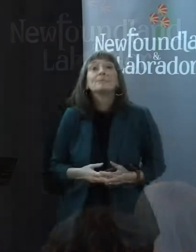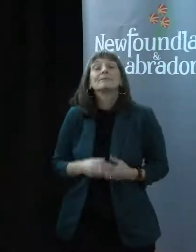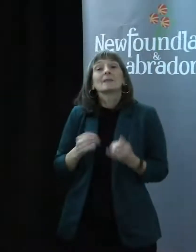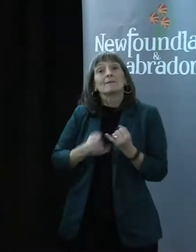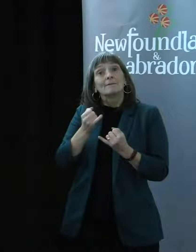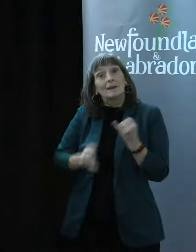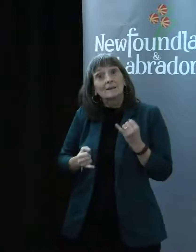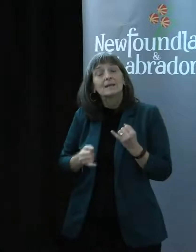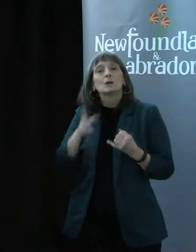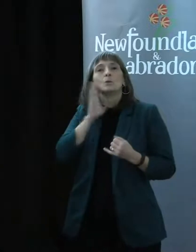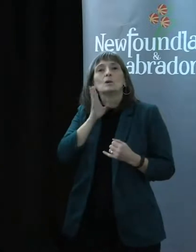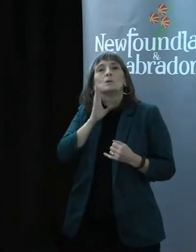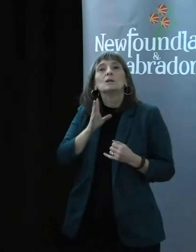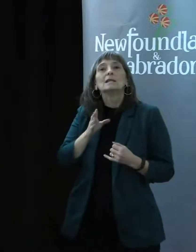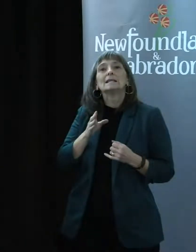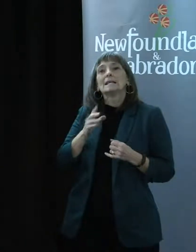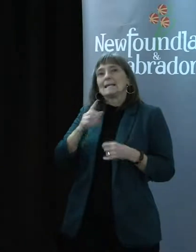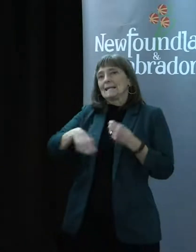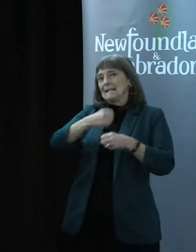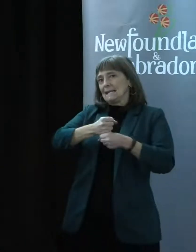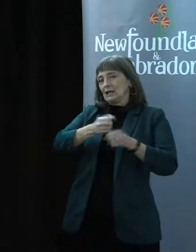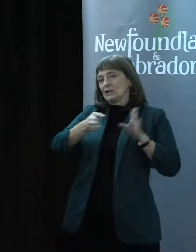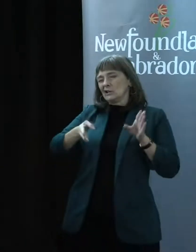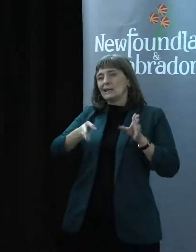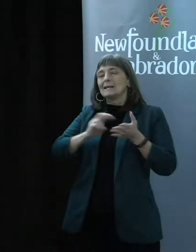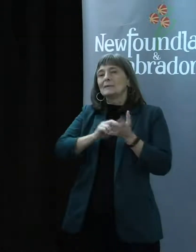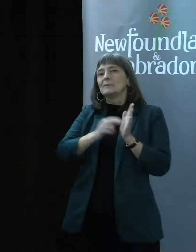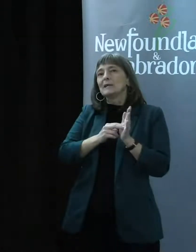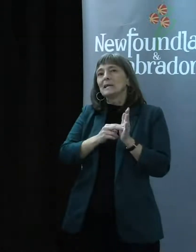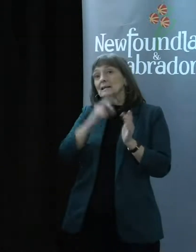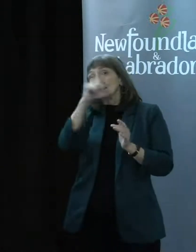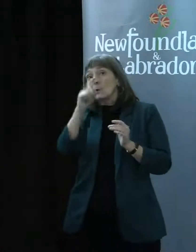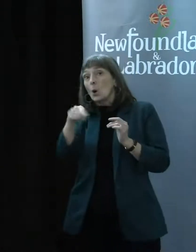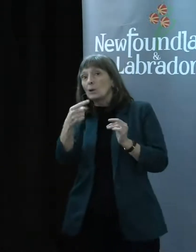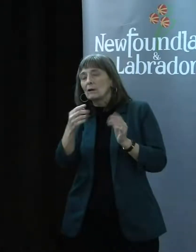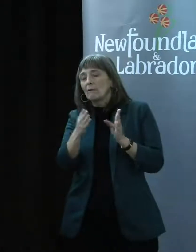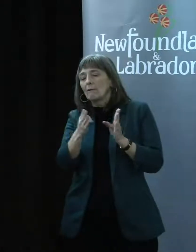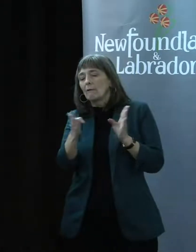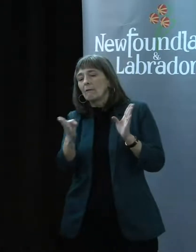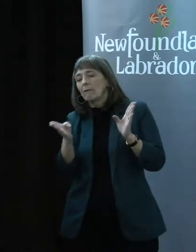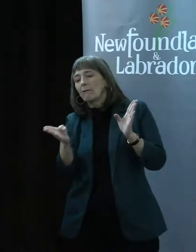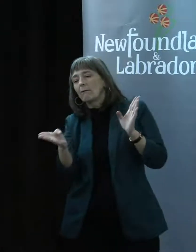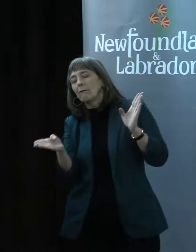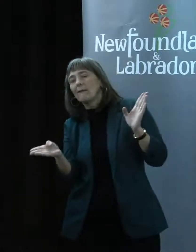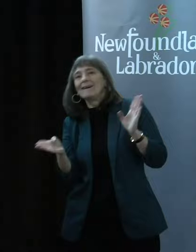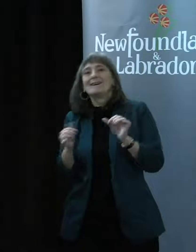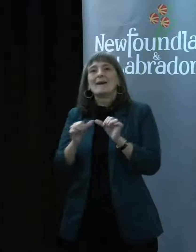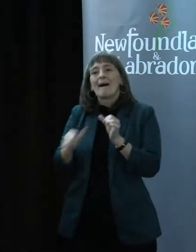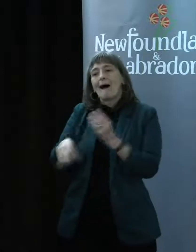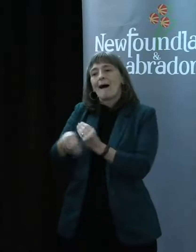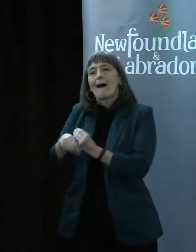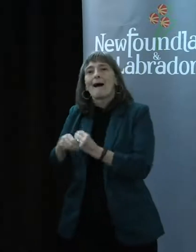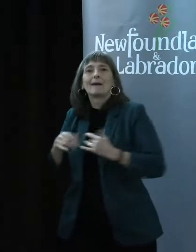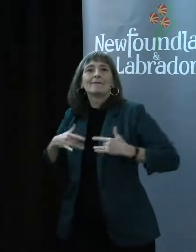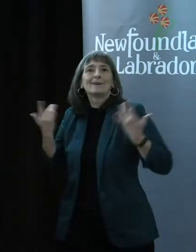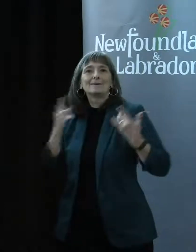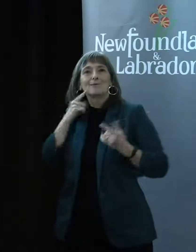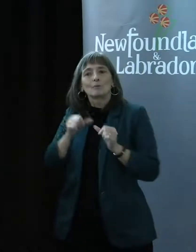finally, we will expand seasons by building season extension capacity, resilience, and visitation.